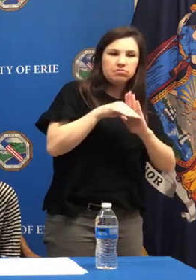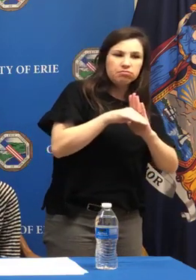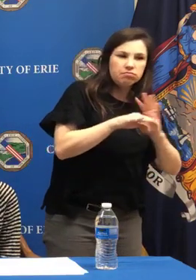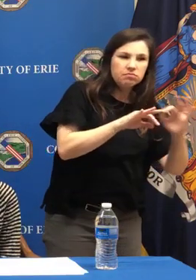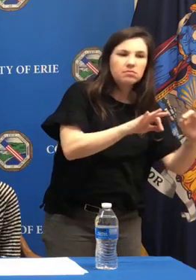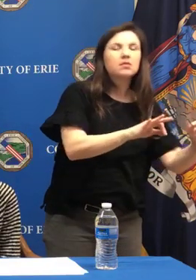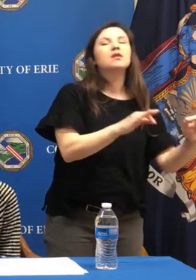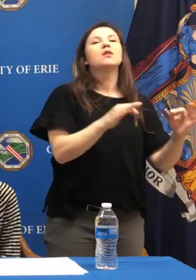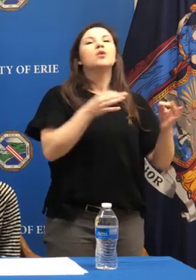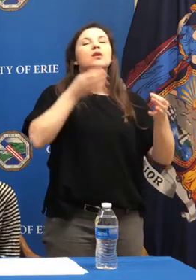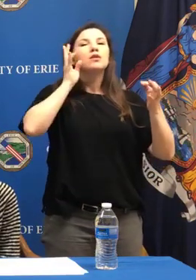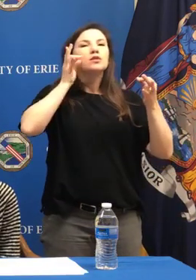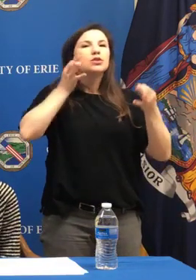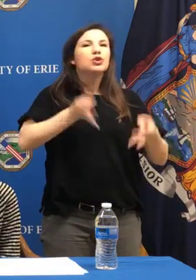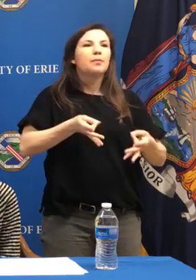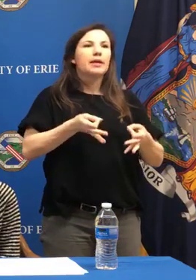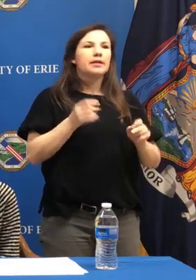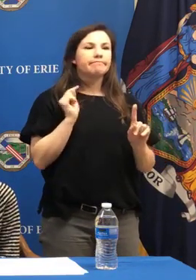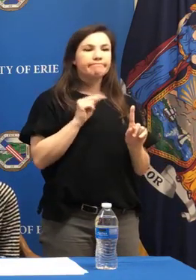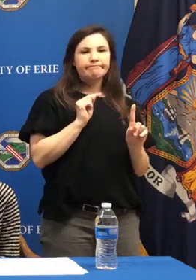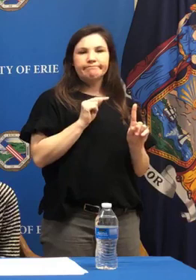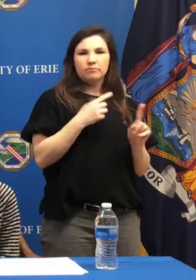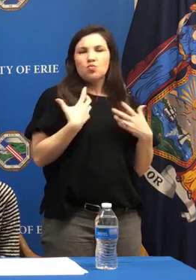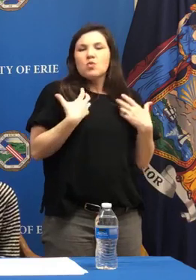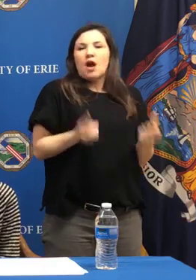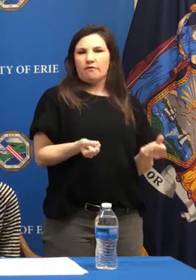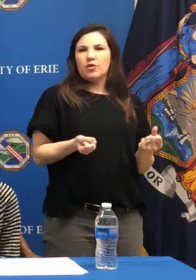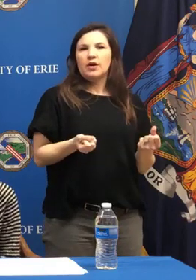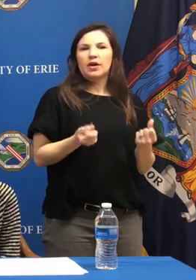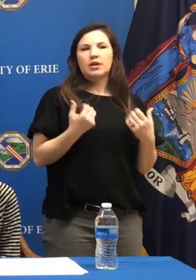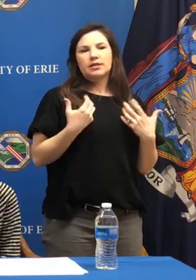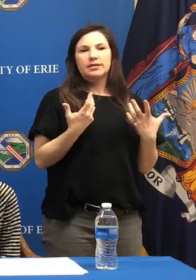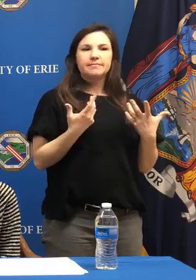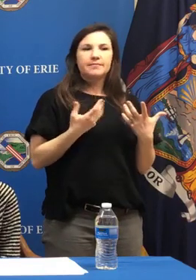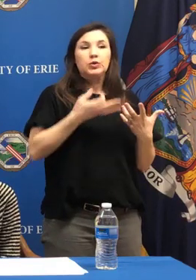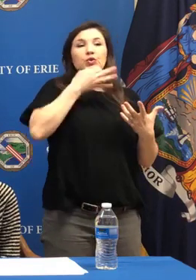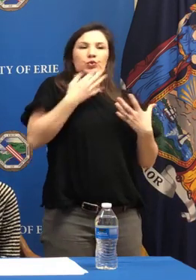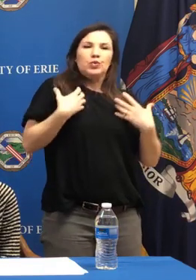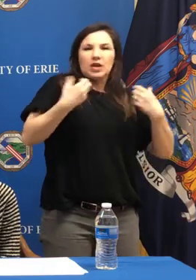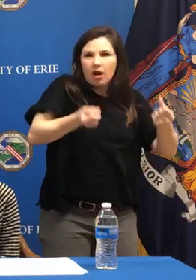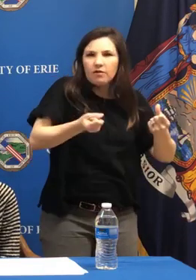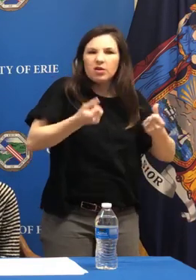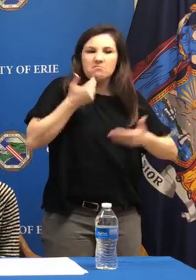determine that the person is basically recovering. If